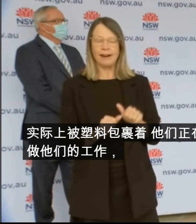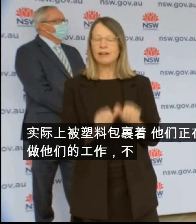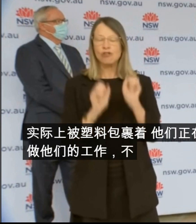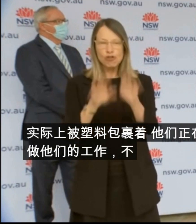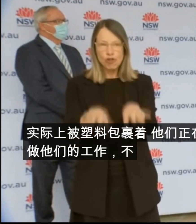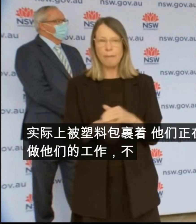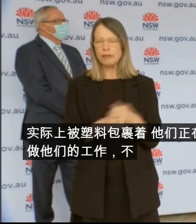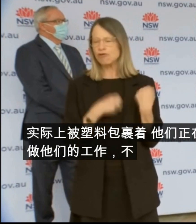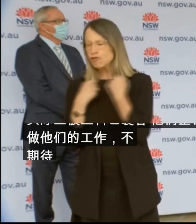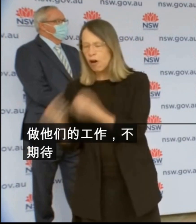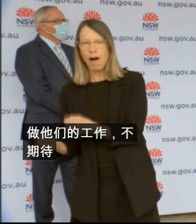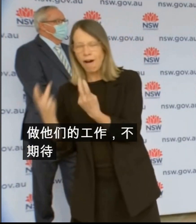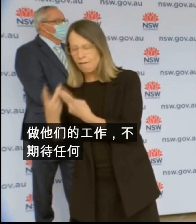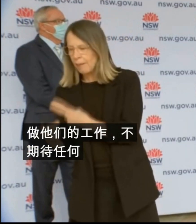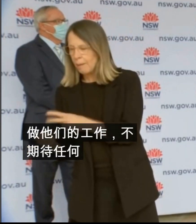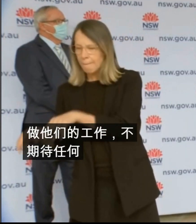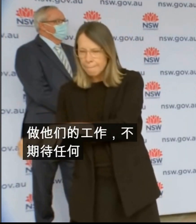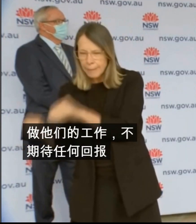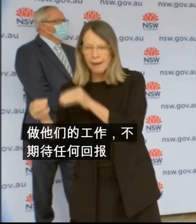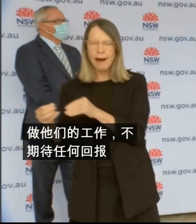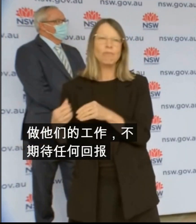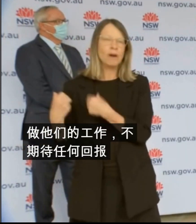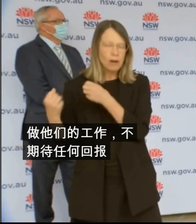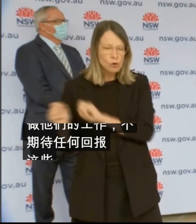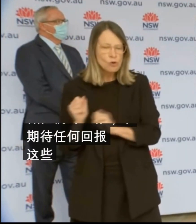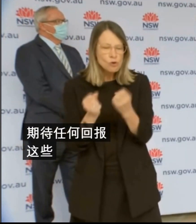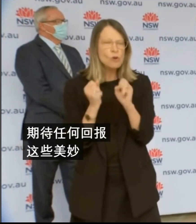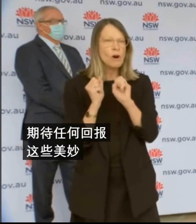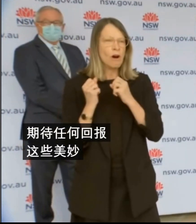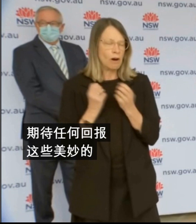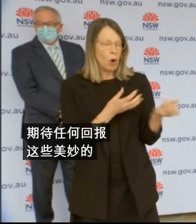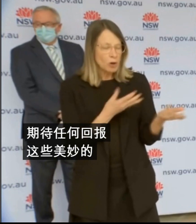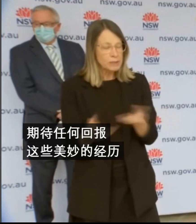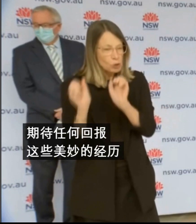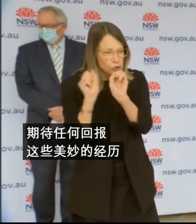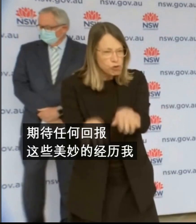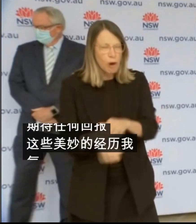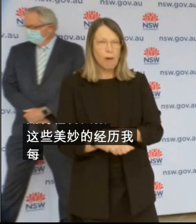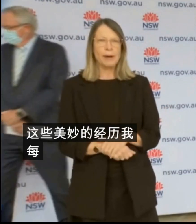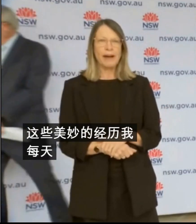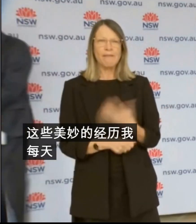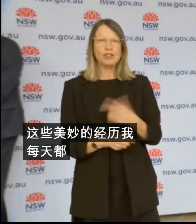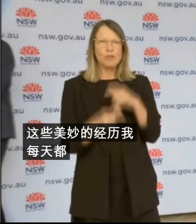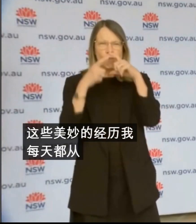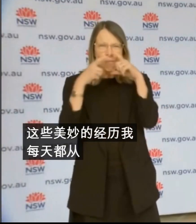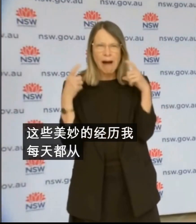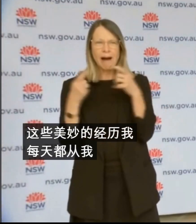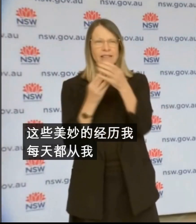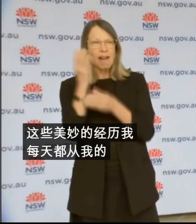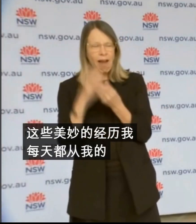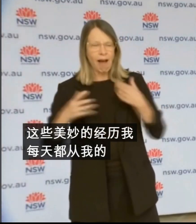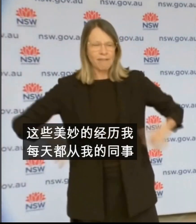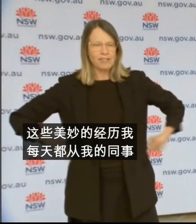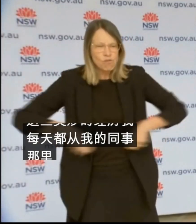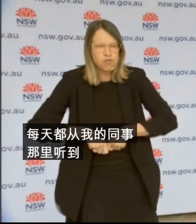job without expecting anything in return. These fabulous experiences I hear from my colleagues every single